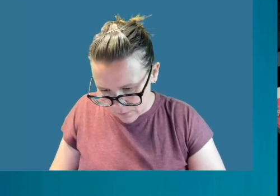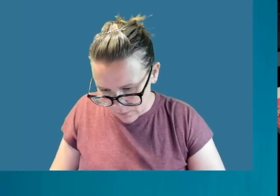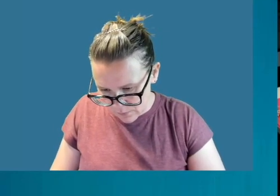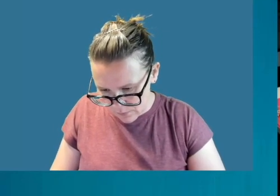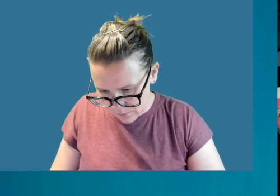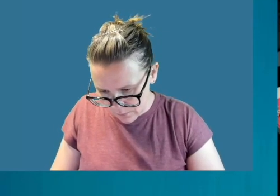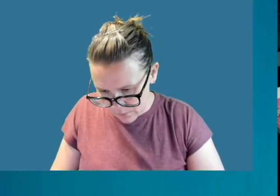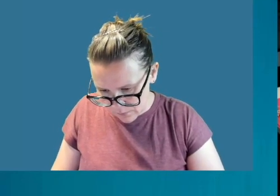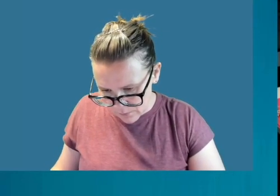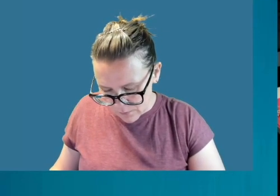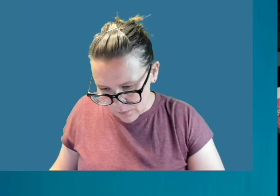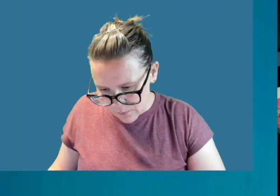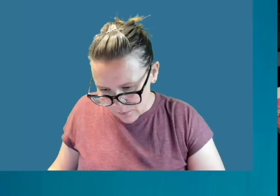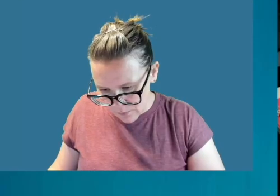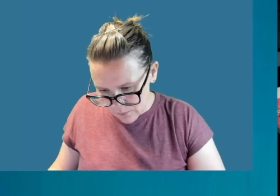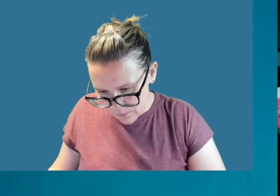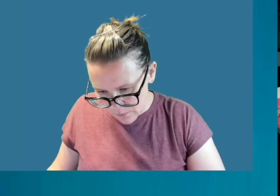later.